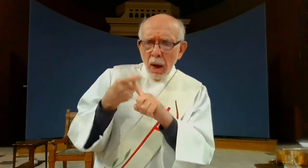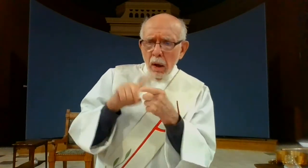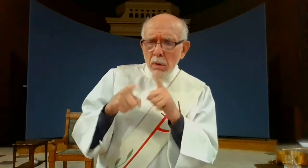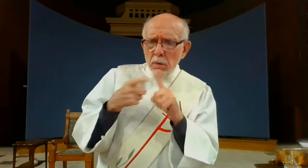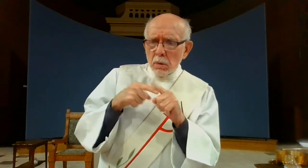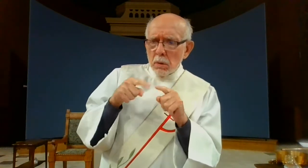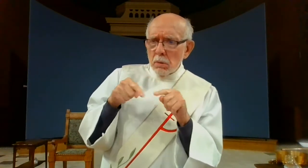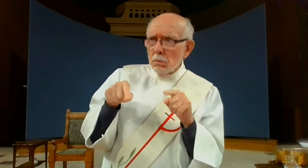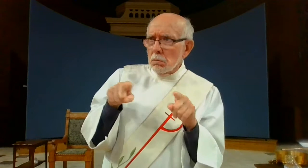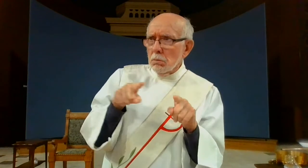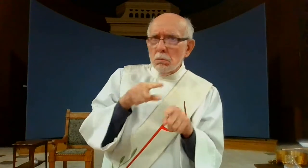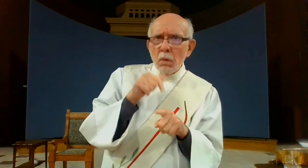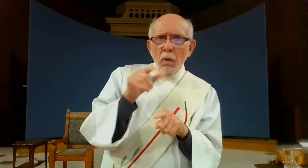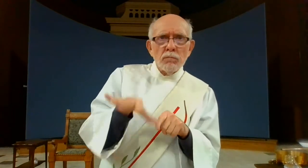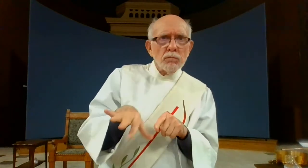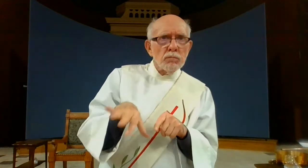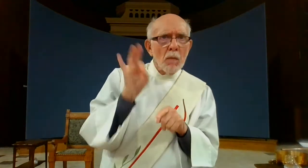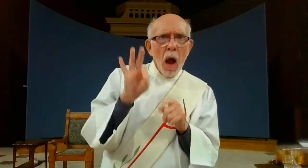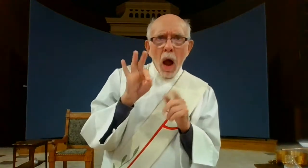But not finding him,